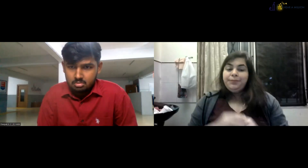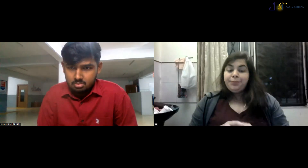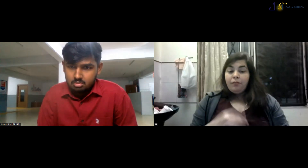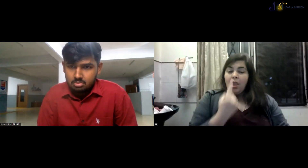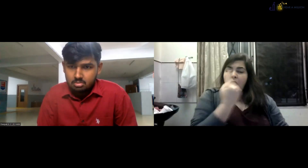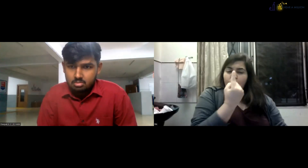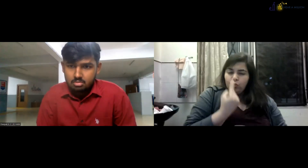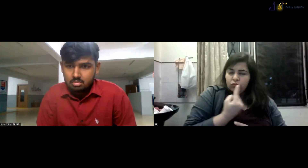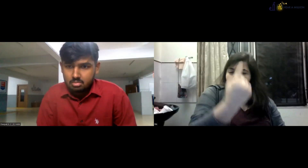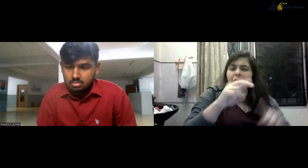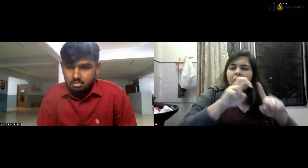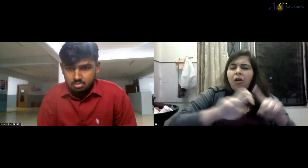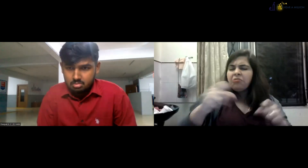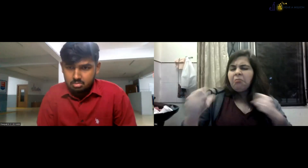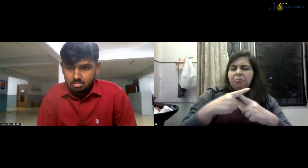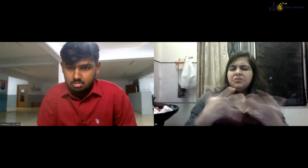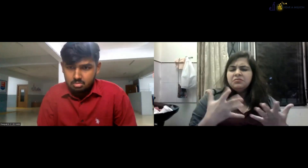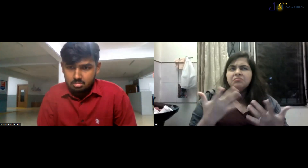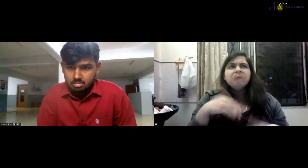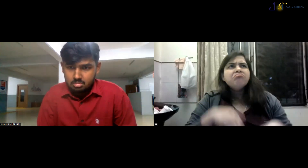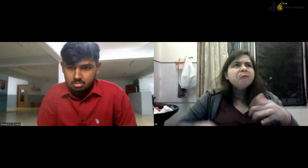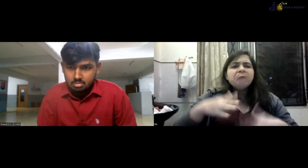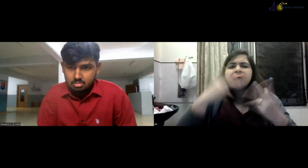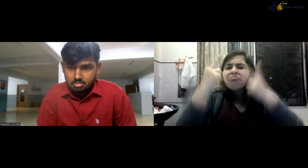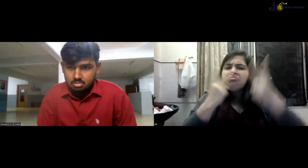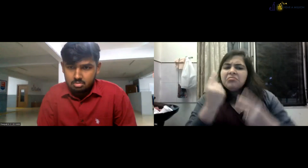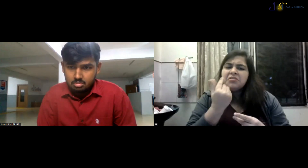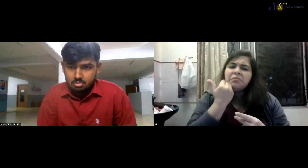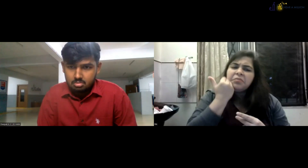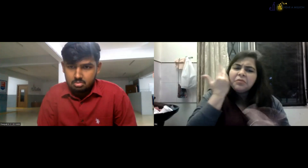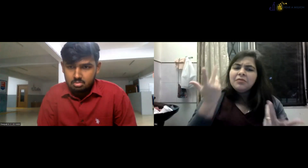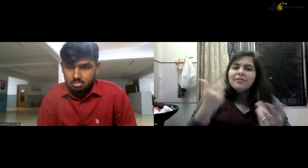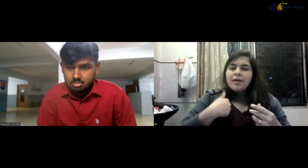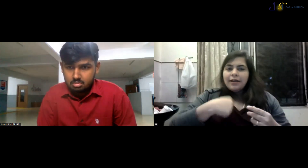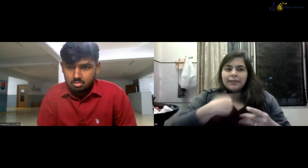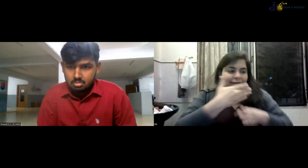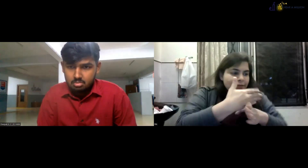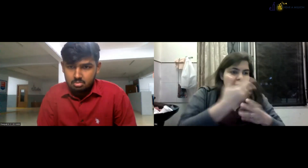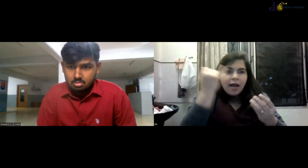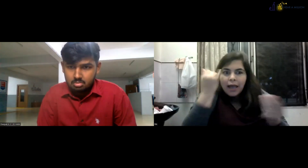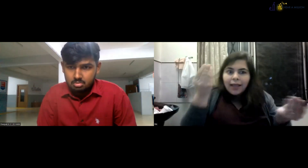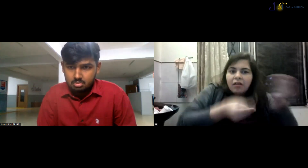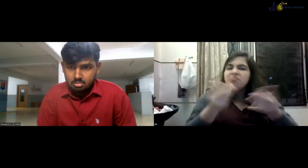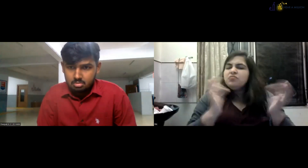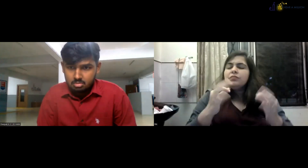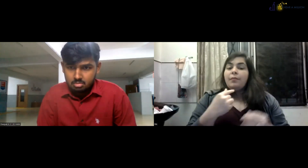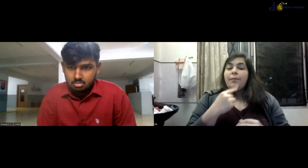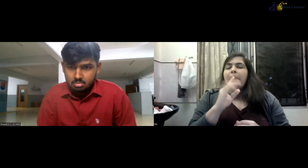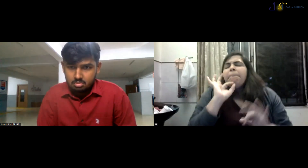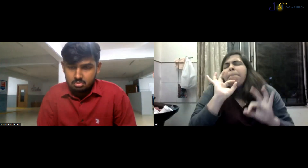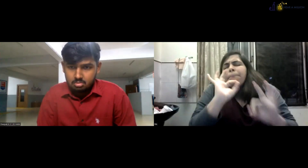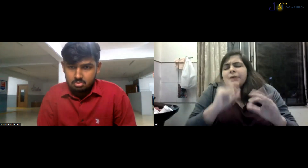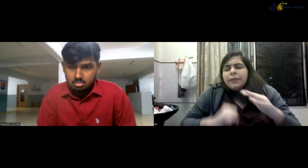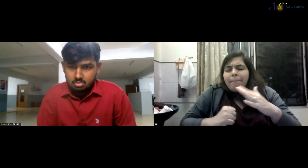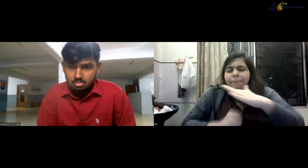it would be the better way. So if you are traveling alone, uh, I don't think that the solo trip would